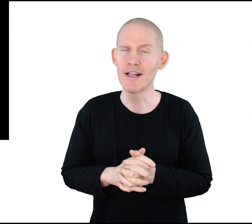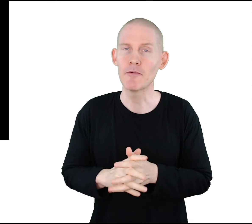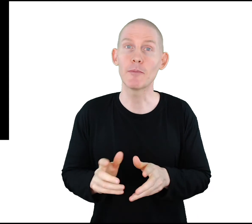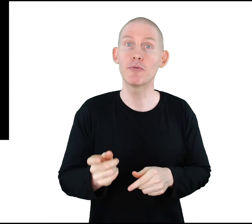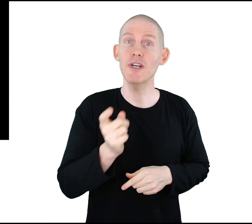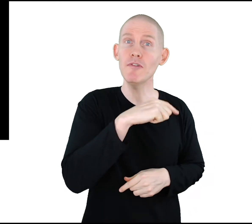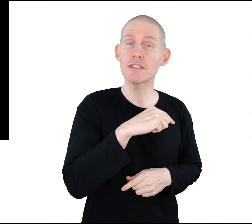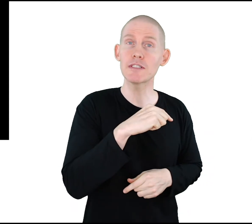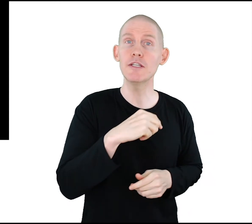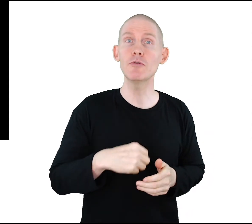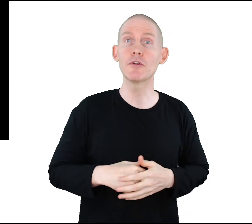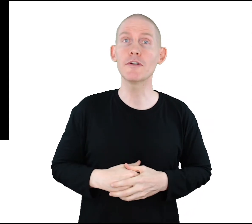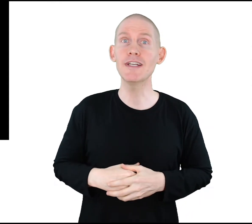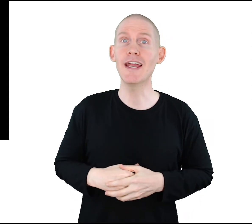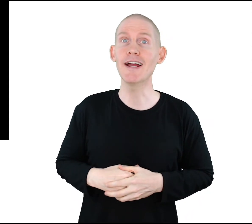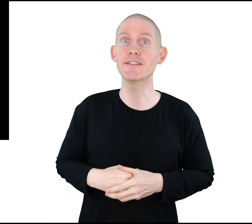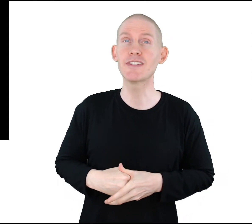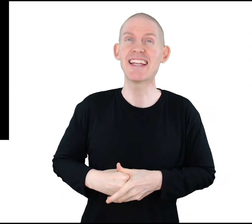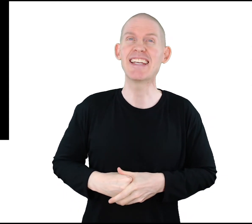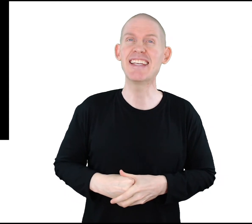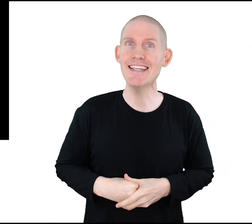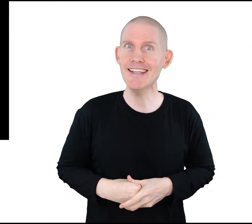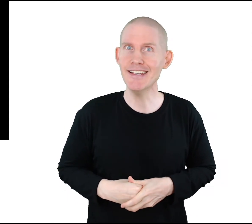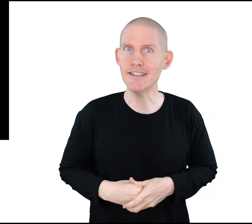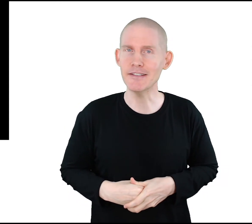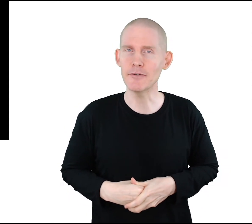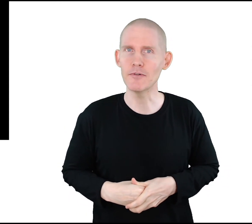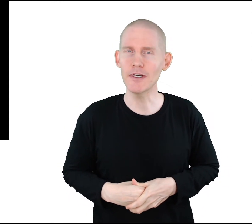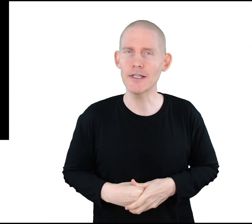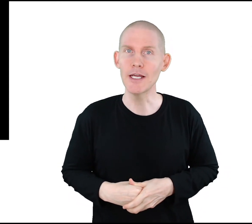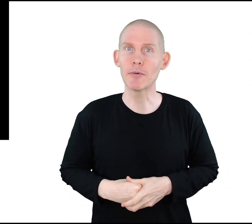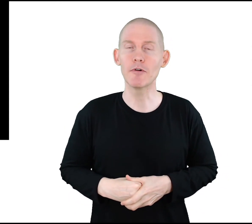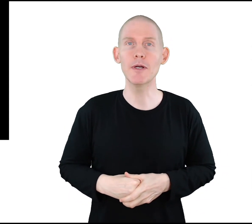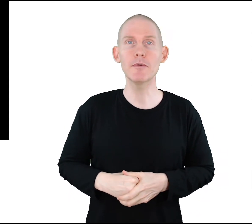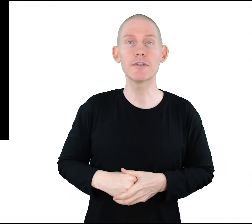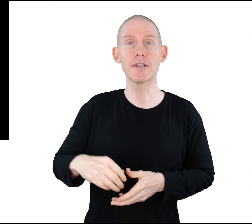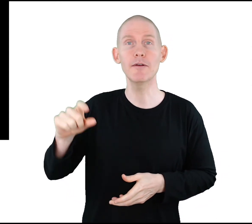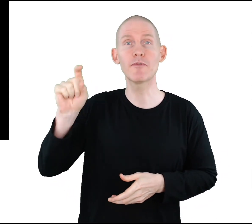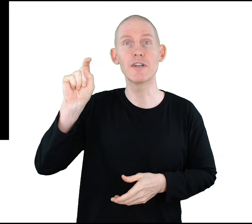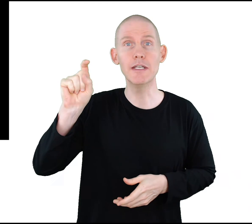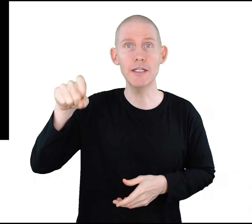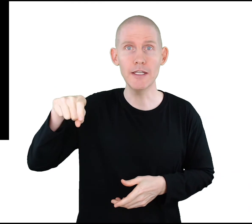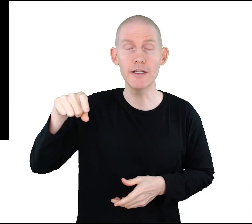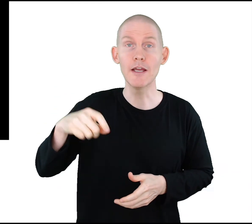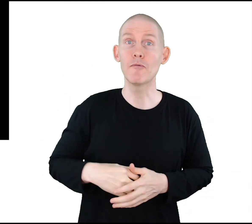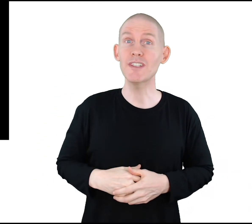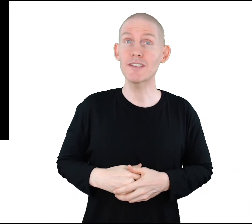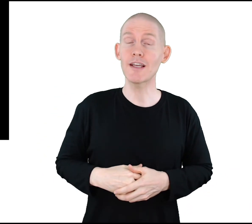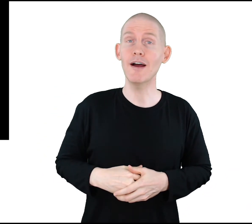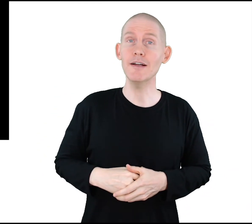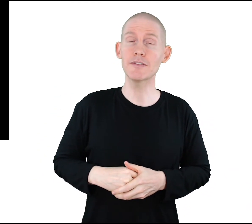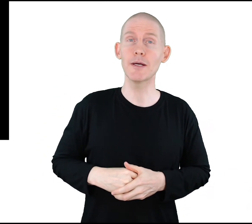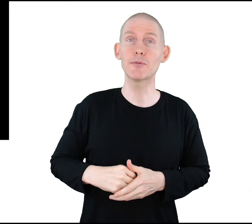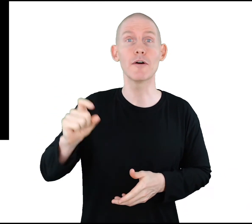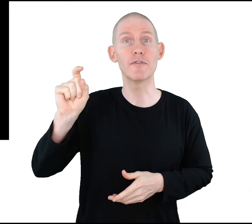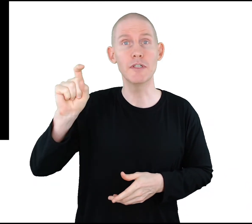Well, previously you learned it as need, right? But remember, the sign for need fits the concepts of